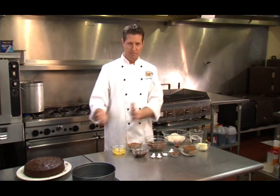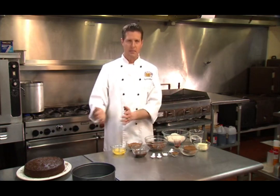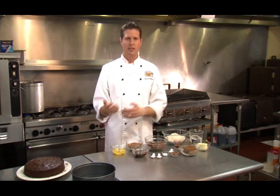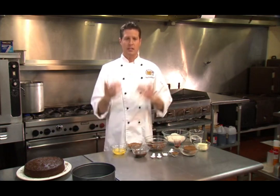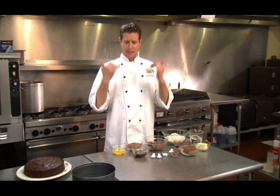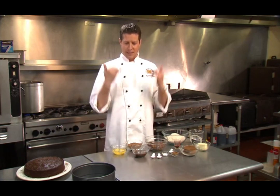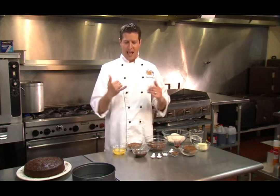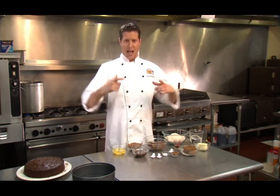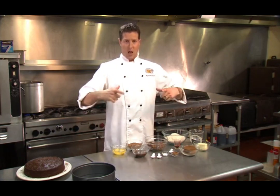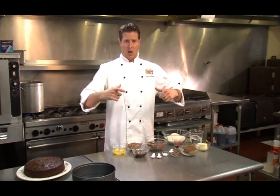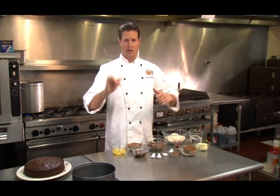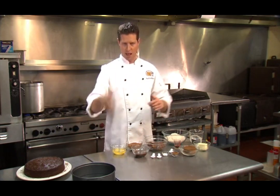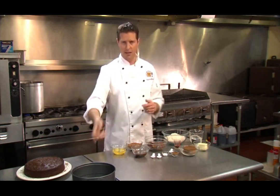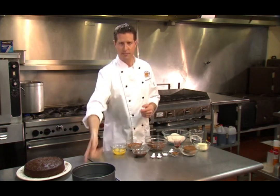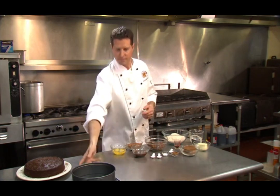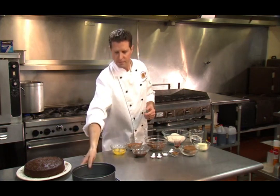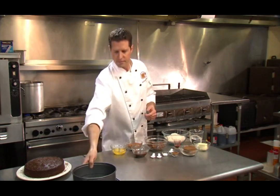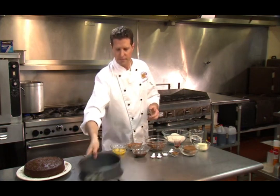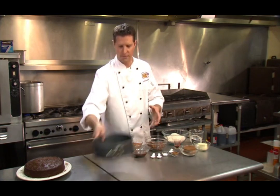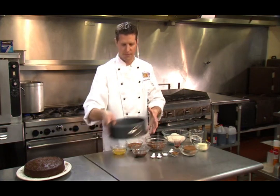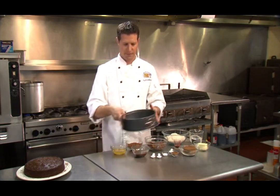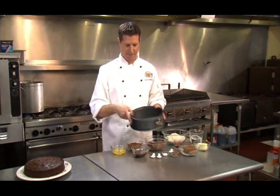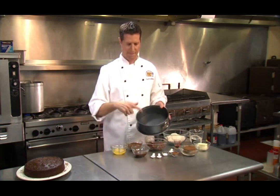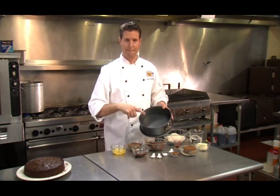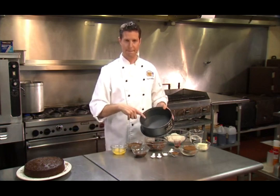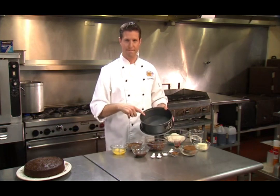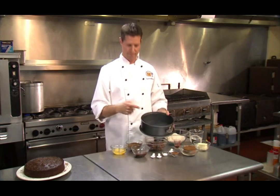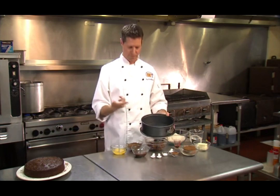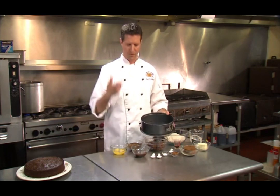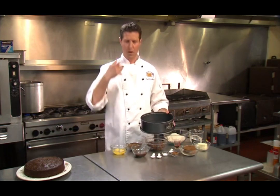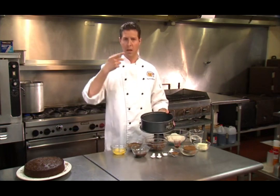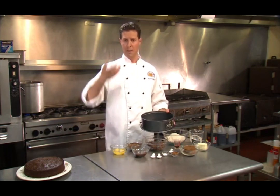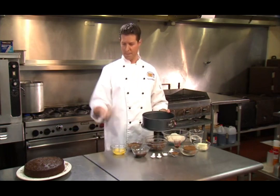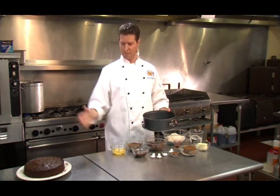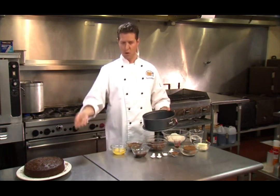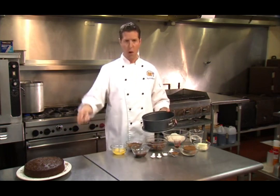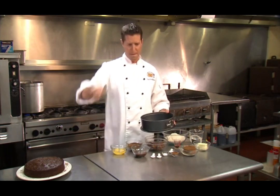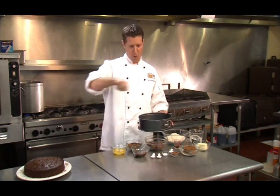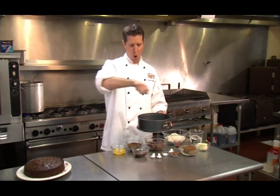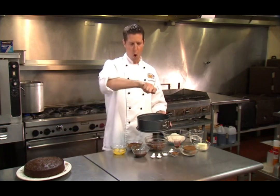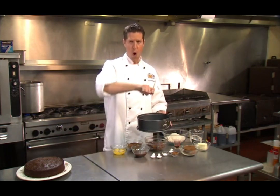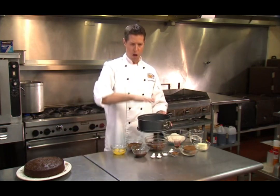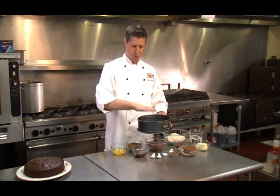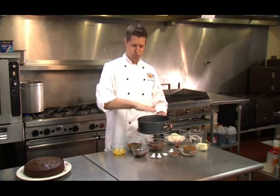Pour batter into springform pan and bake in the oven about 45 minutes.